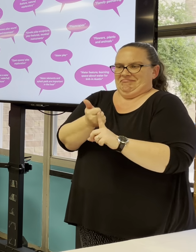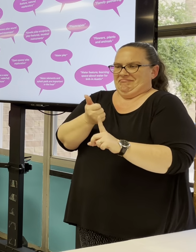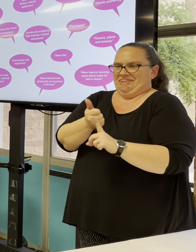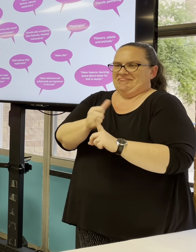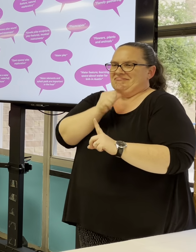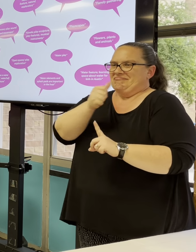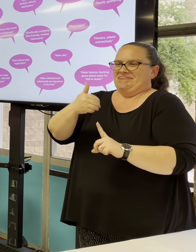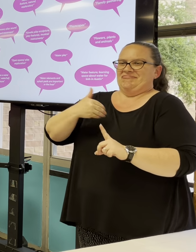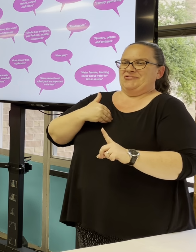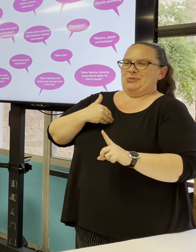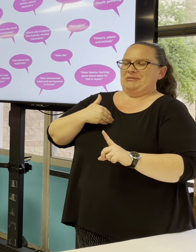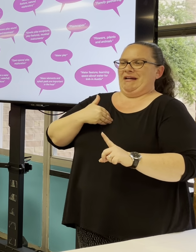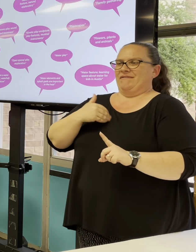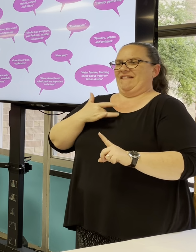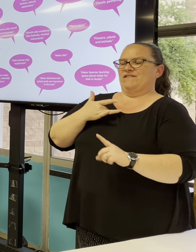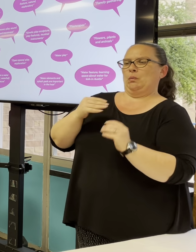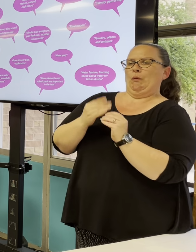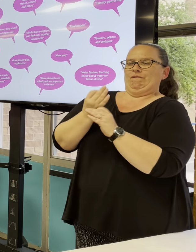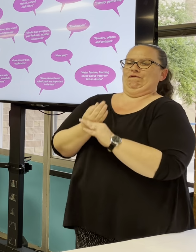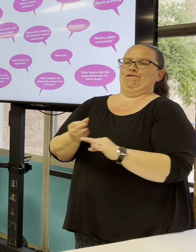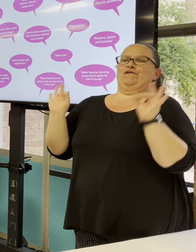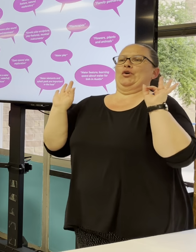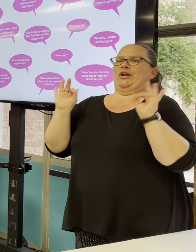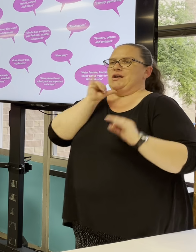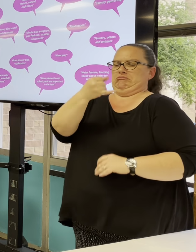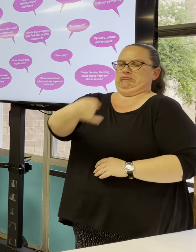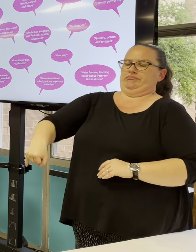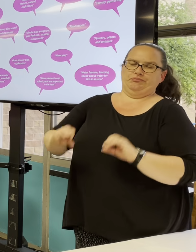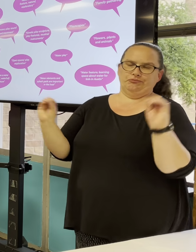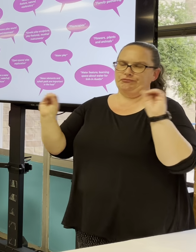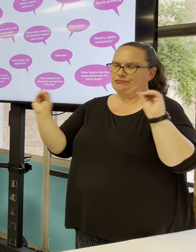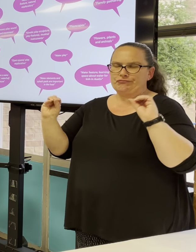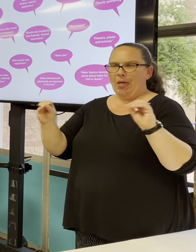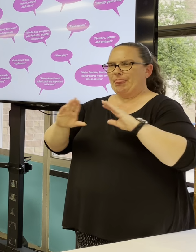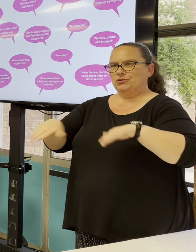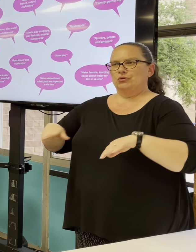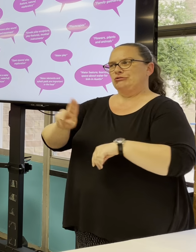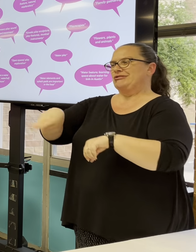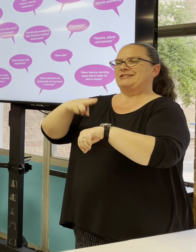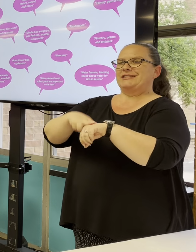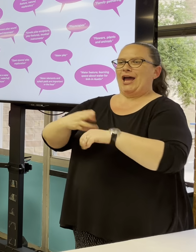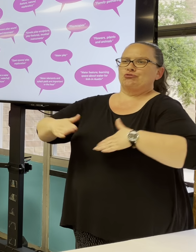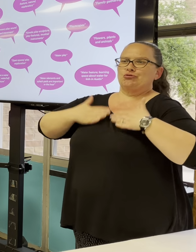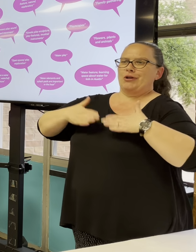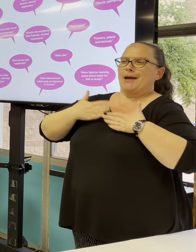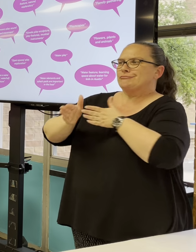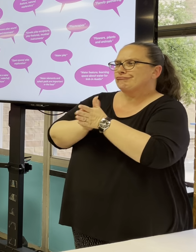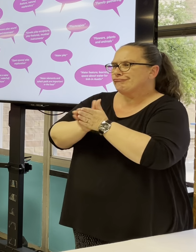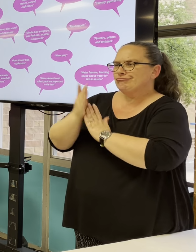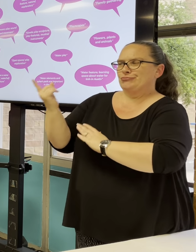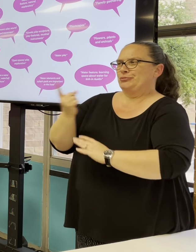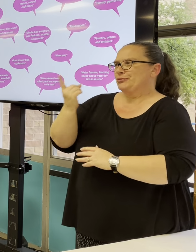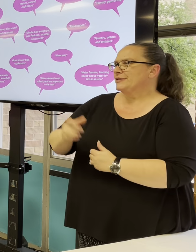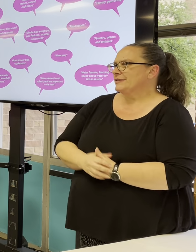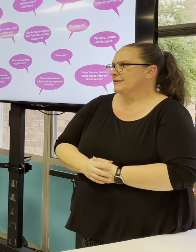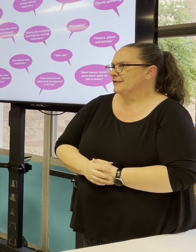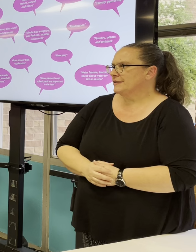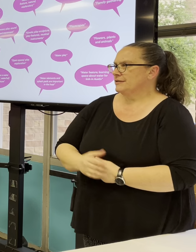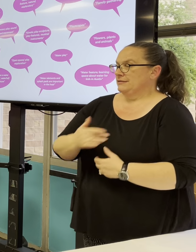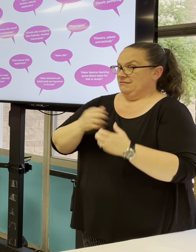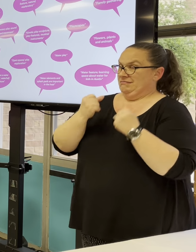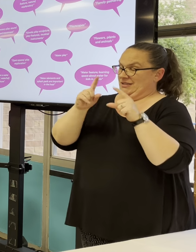of boundary as much, and they just do things that they come natural, and it's so happy. So we have so